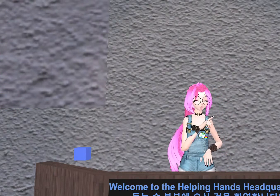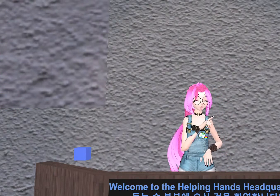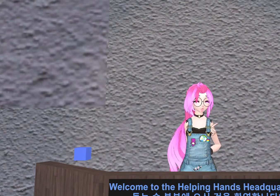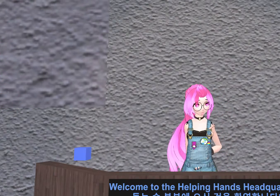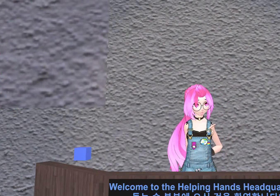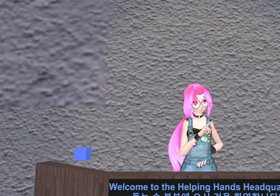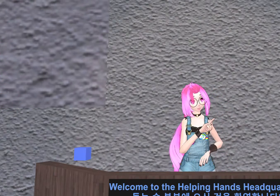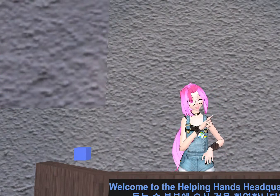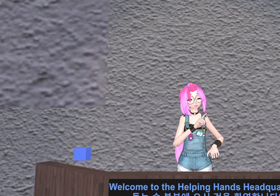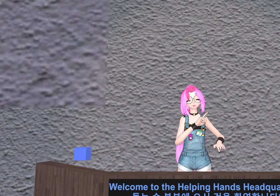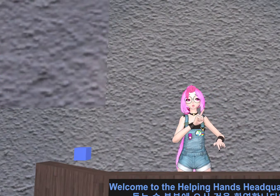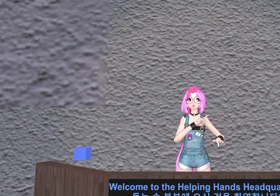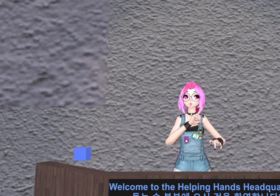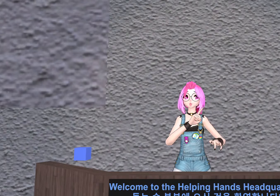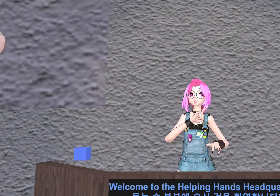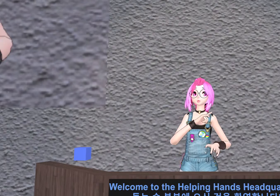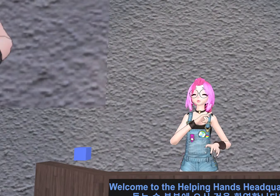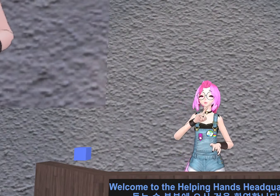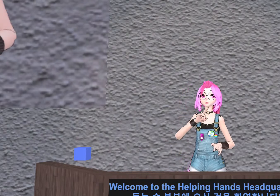it. Danny.